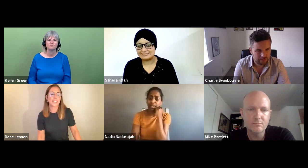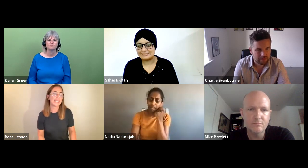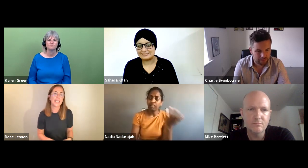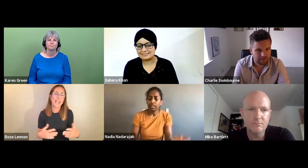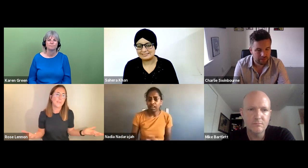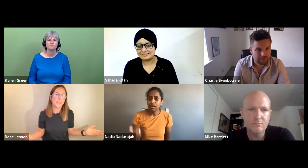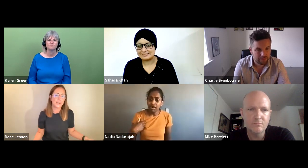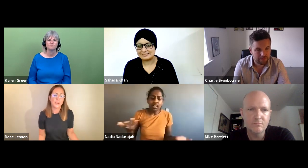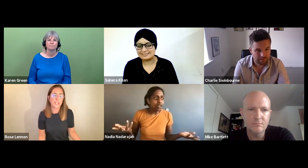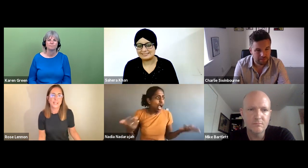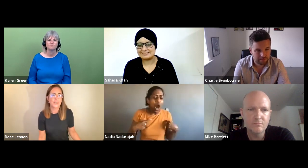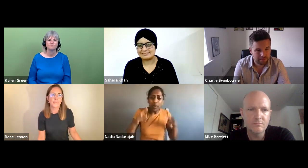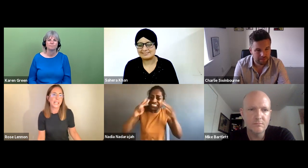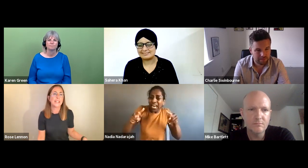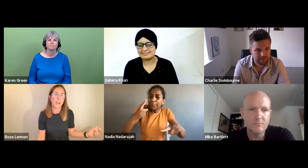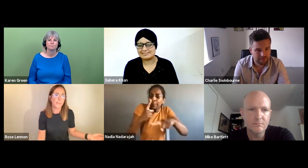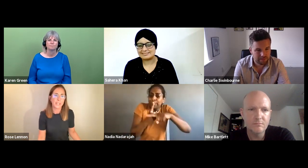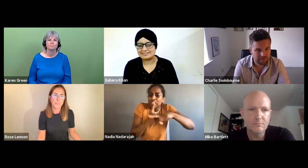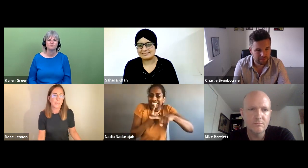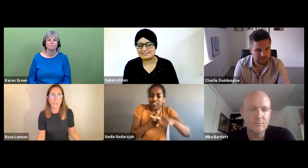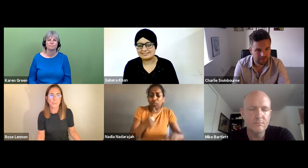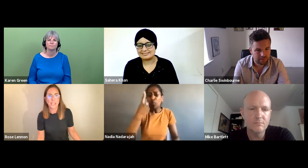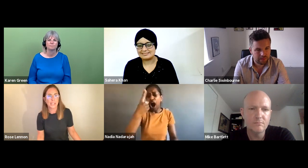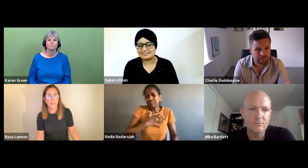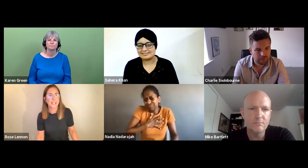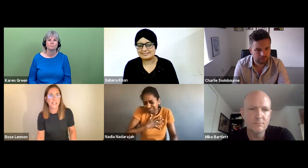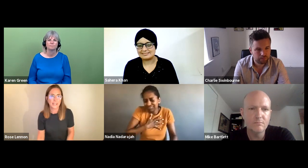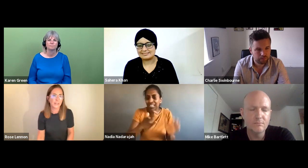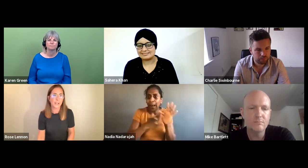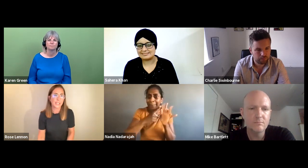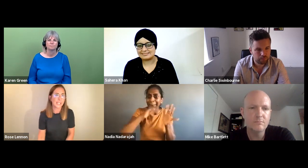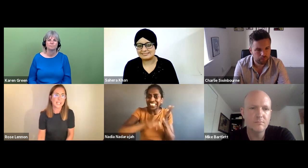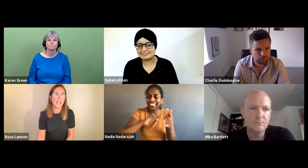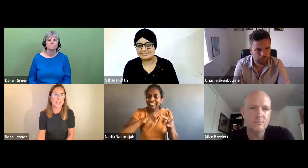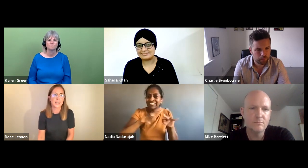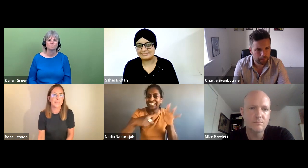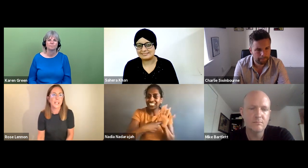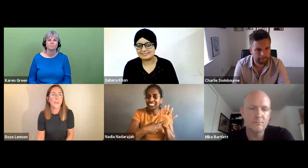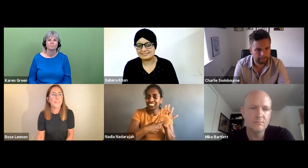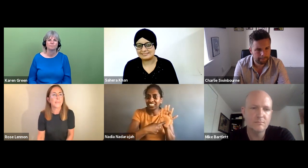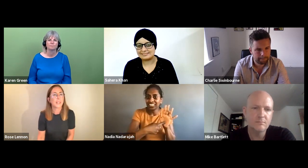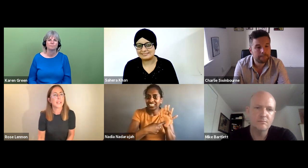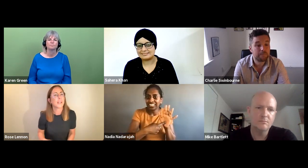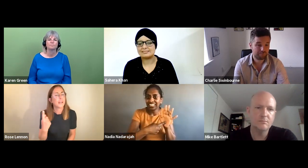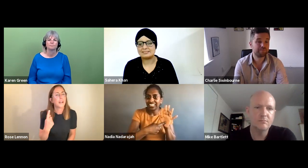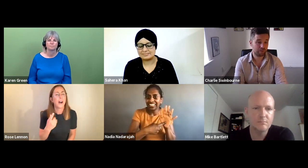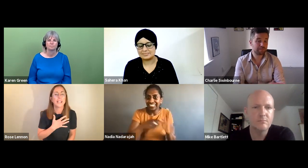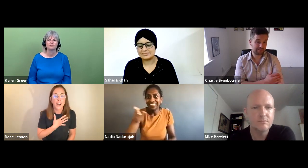it's the same when you're watching police dramas, black people being arrested and thrown into the cells. I love